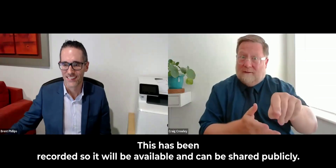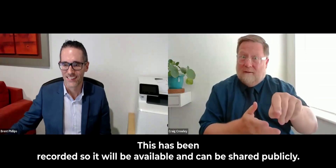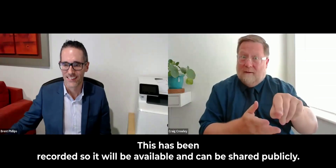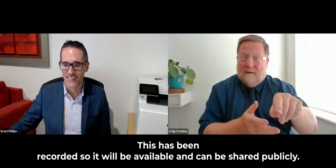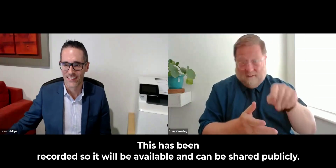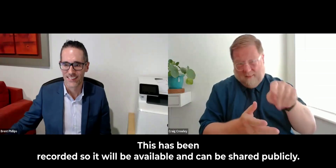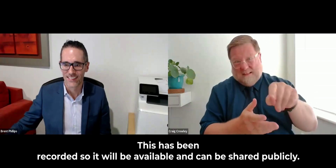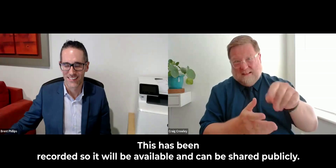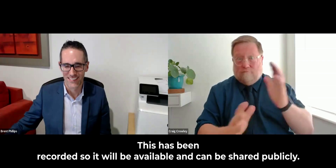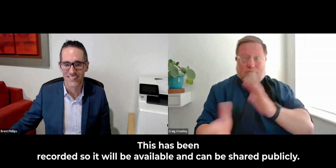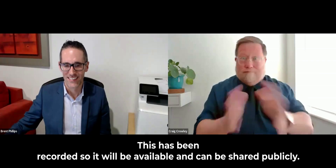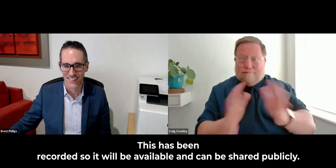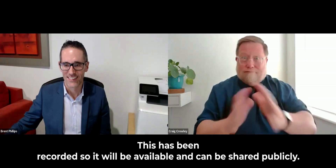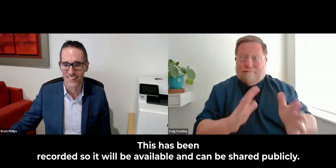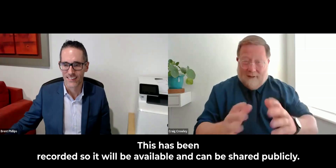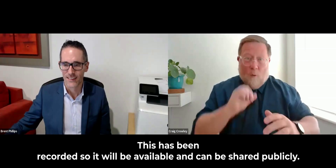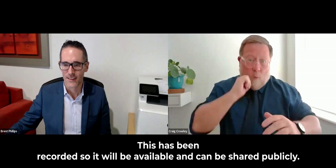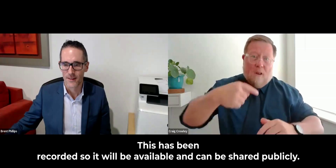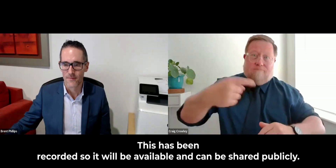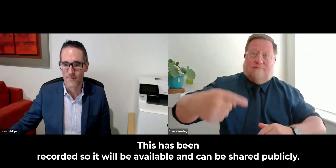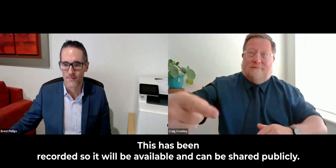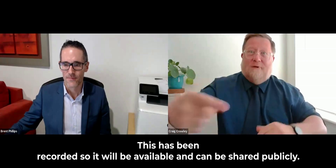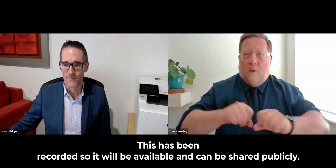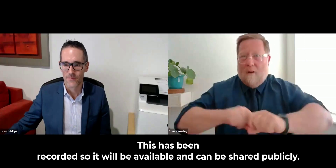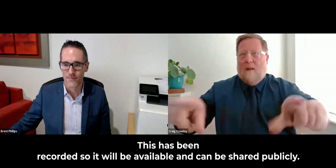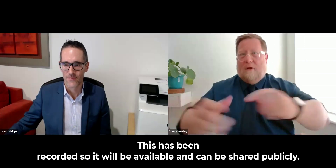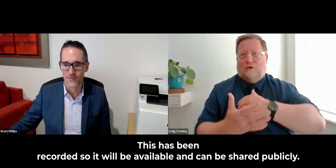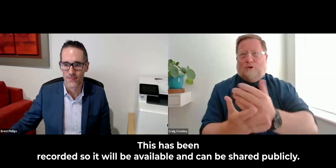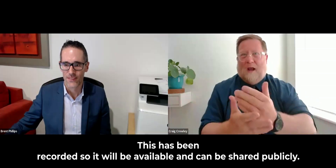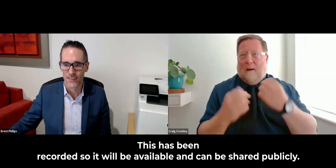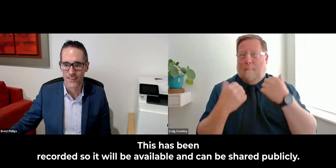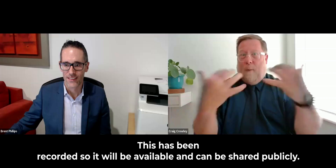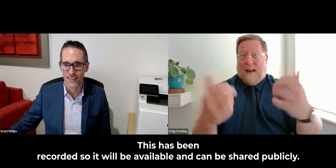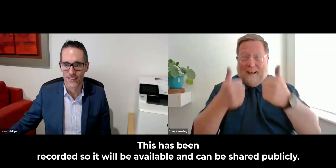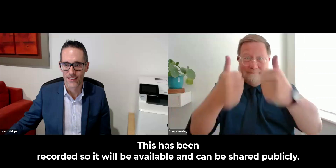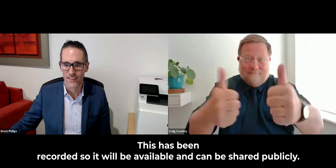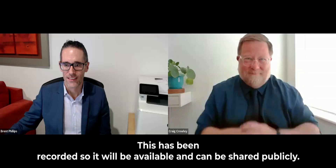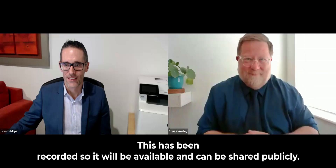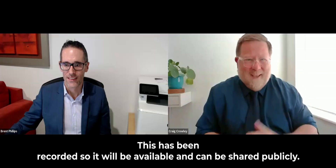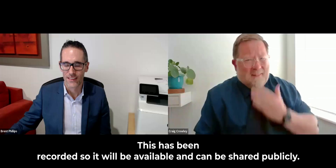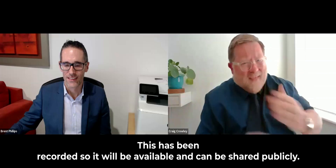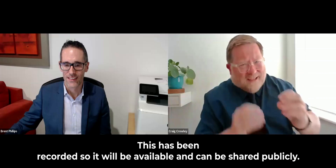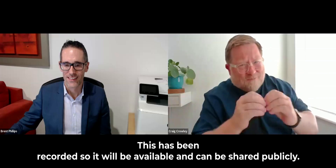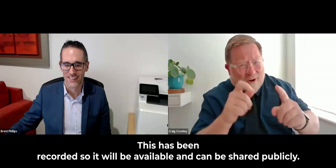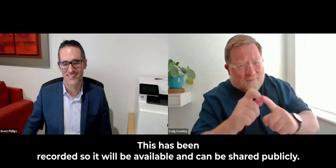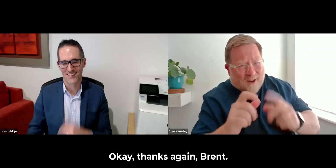This has been recorded, so it will be available and can be shared publicly.